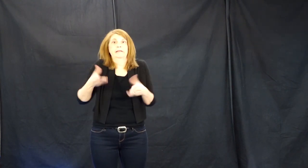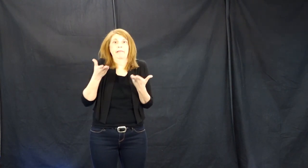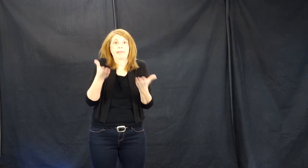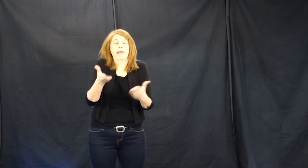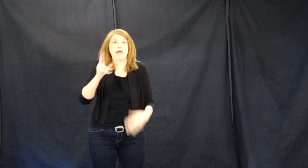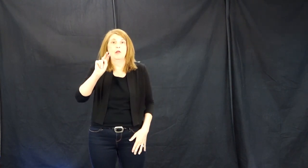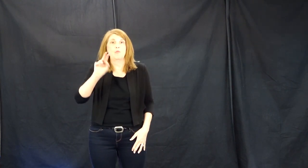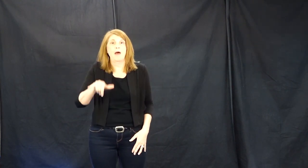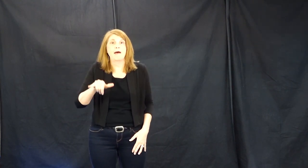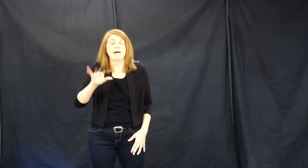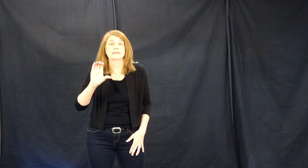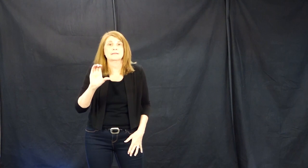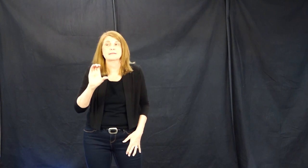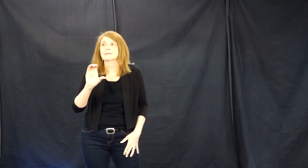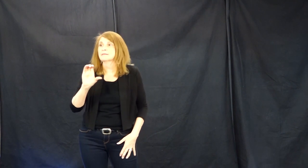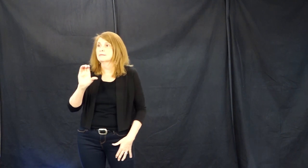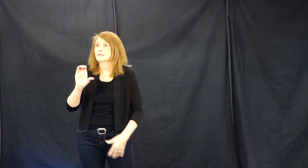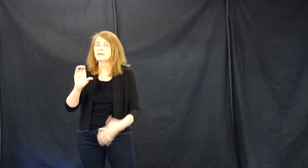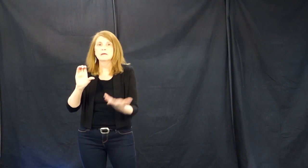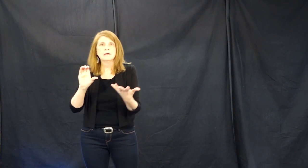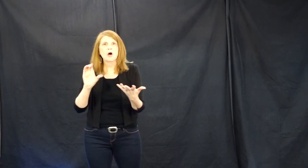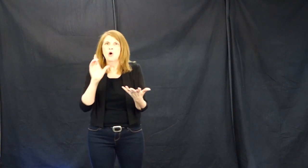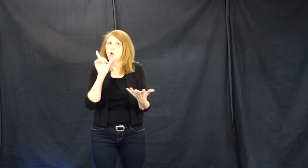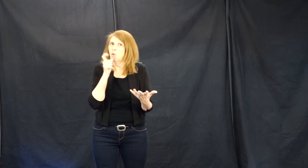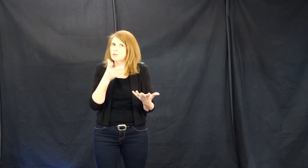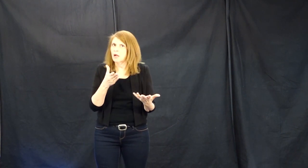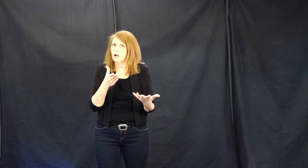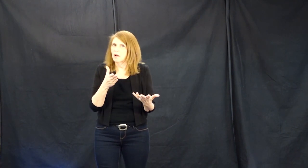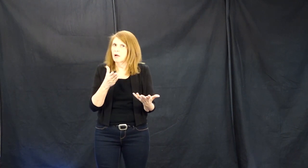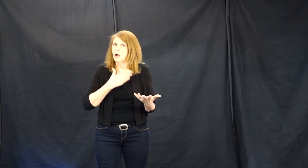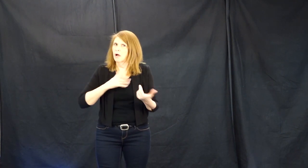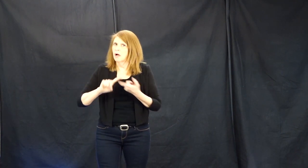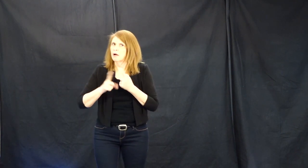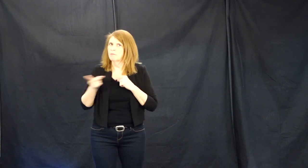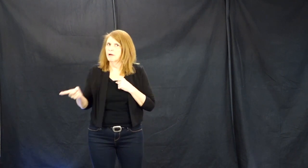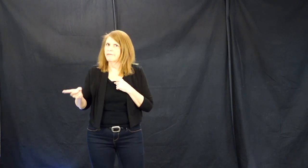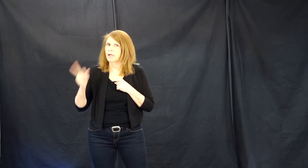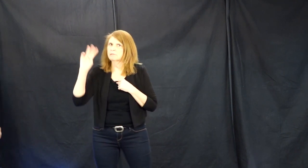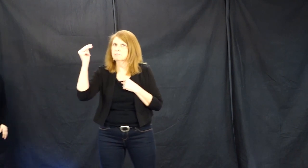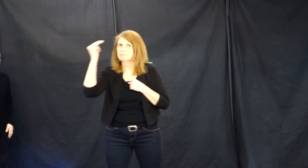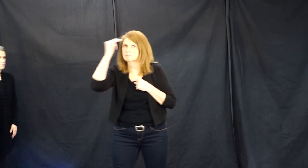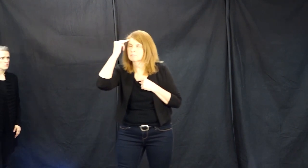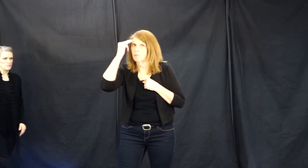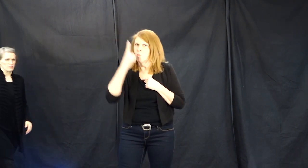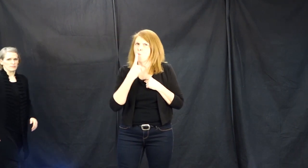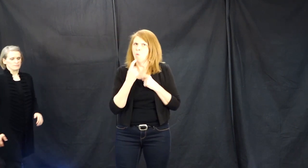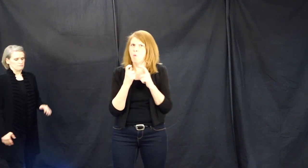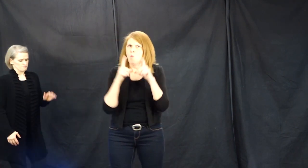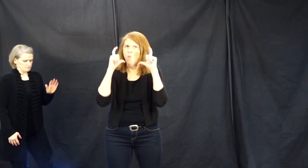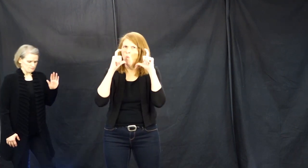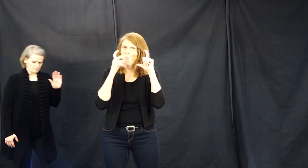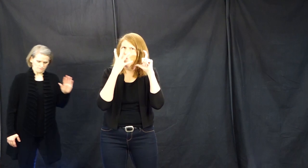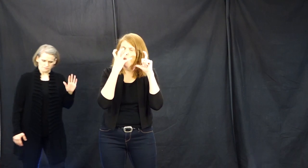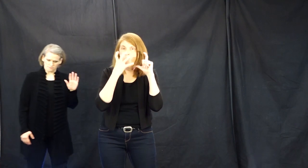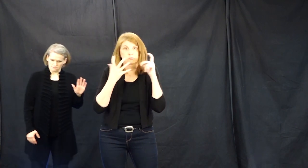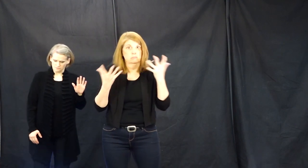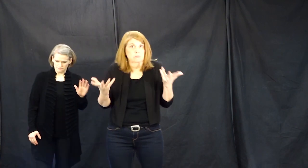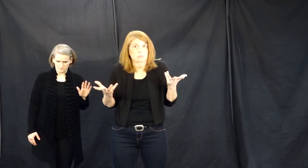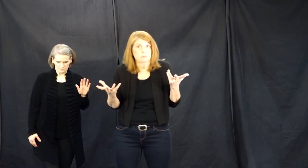in NYC. But who's waiting for me when I step into place? My friend James Madison, red in the face. He grabs